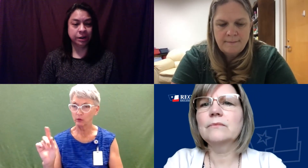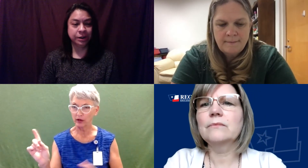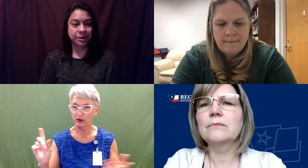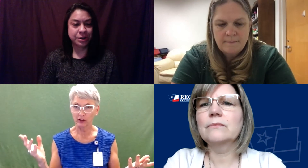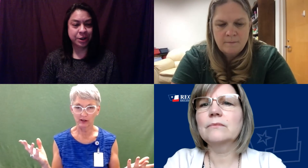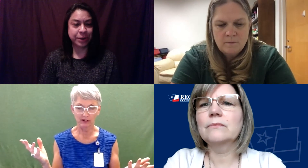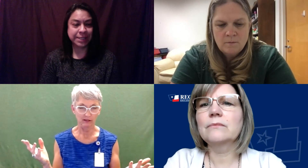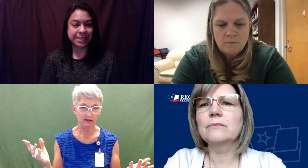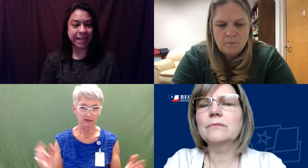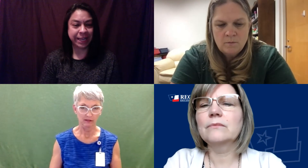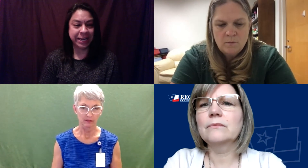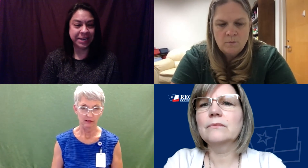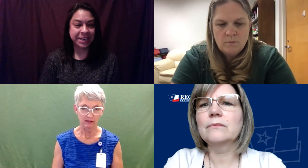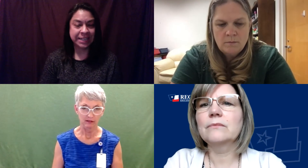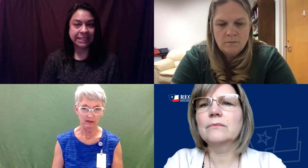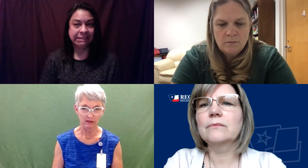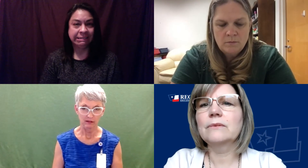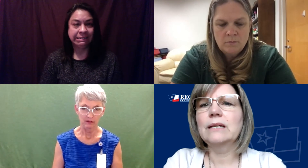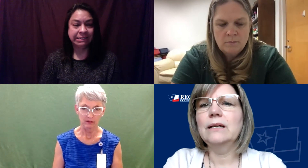Where on the right side?